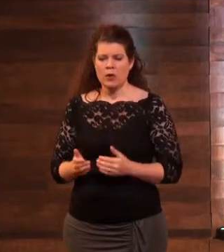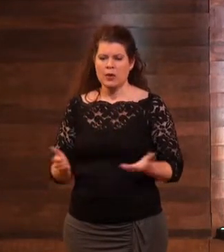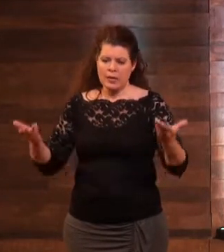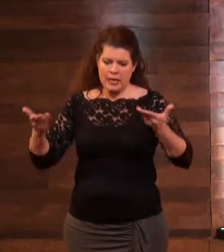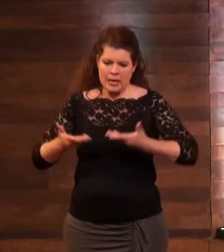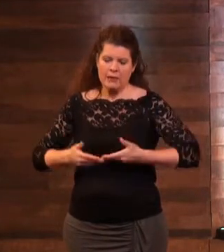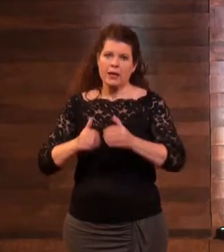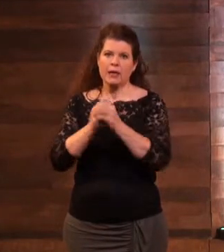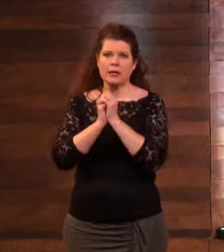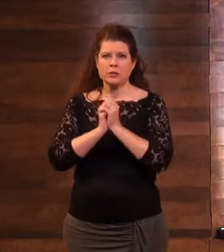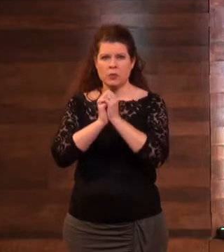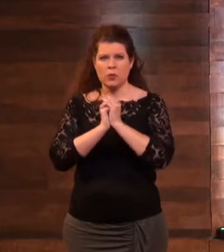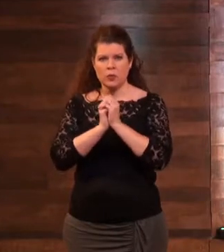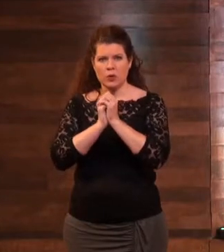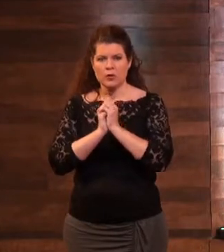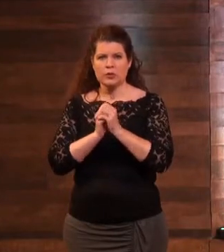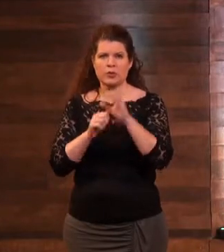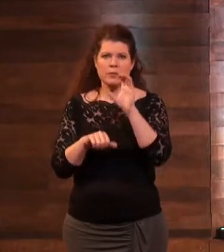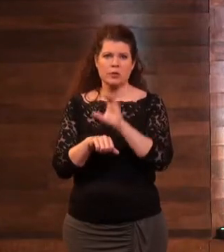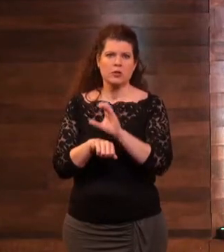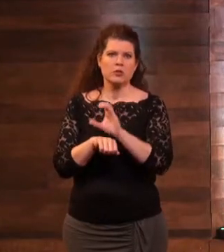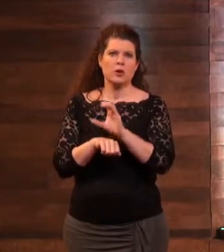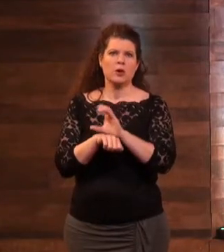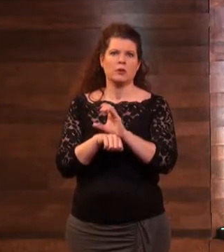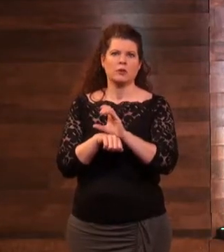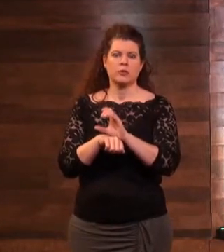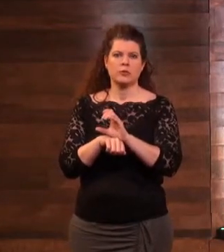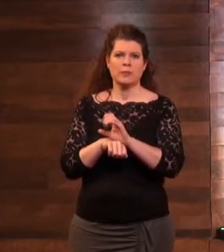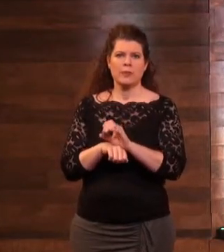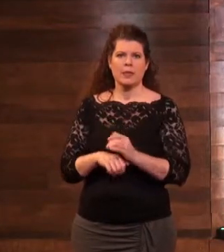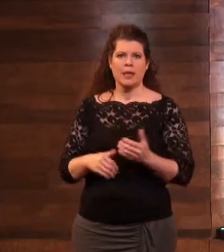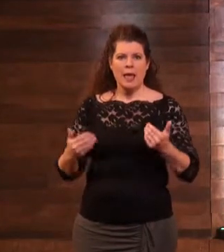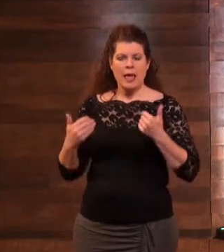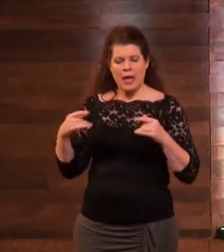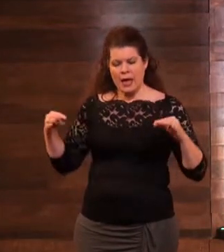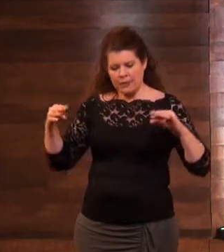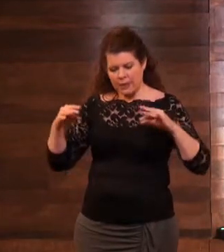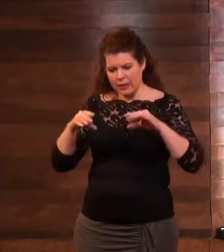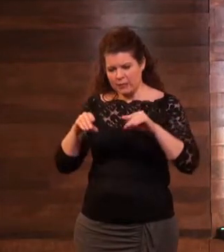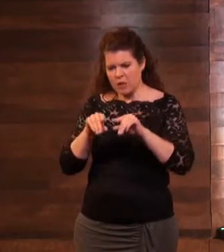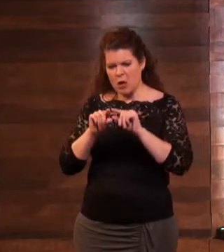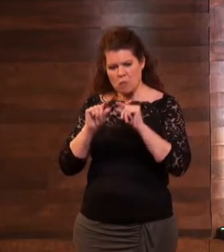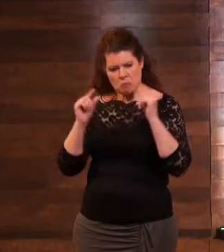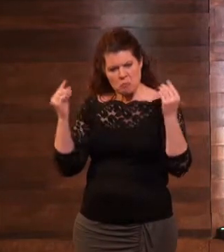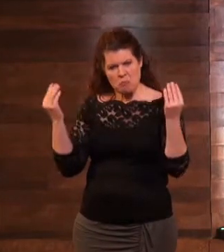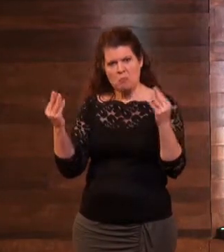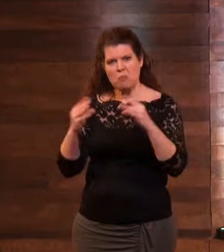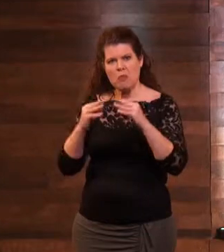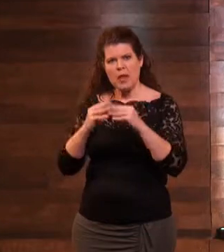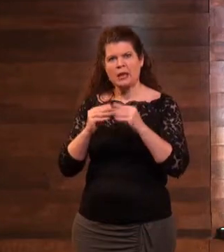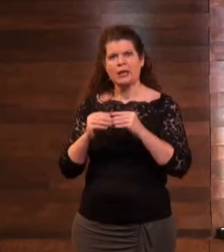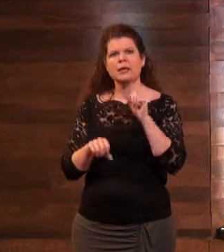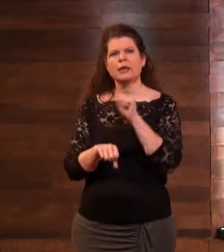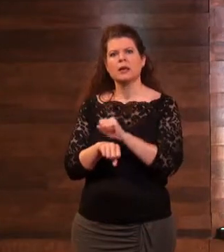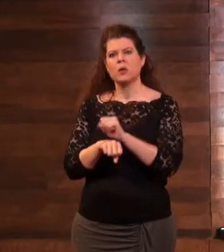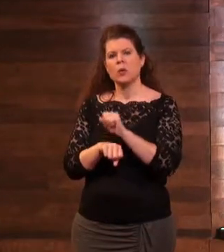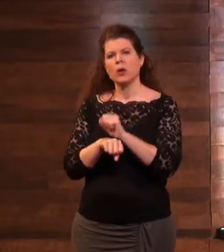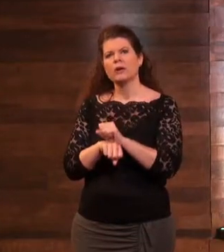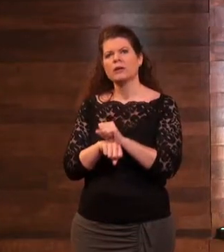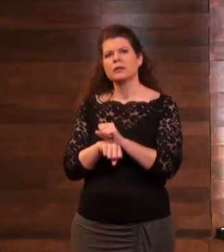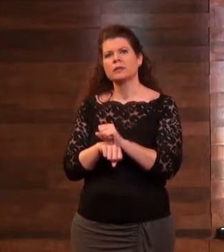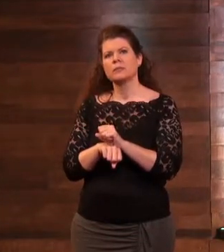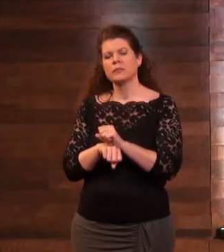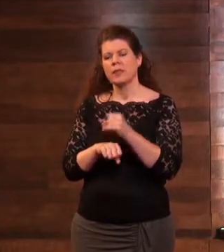can, at work, start a morning Bible study, get a prayer group going, show some videos at lunch. This last one could be the hardest